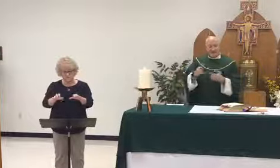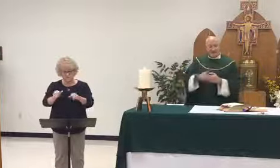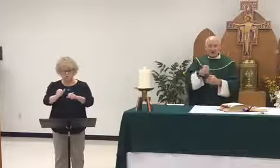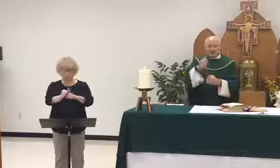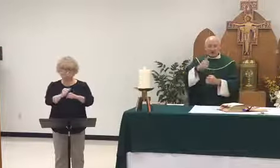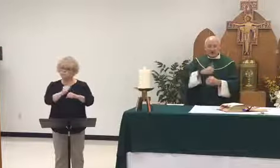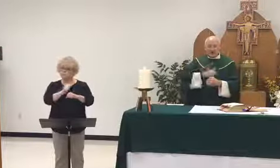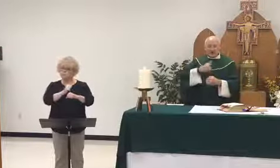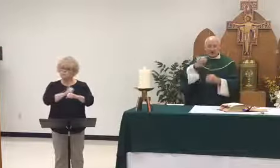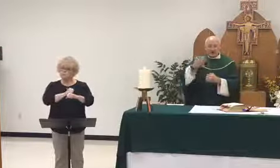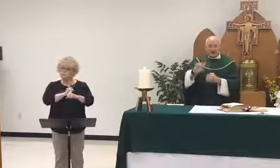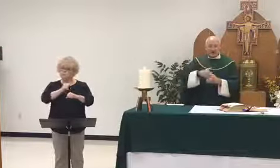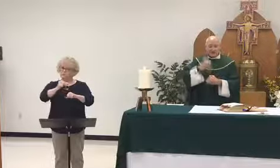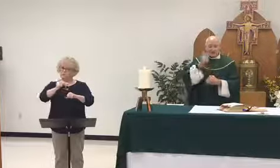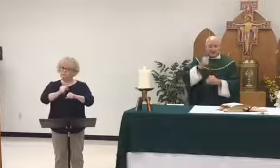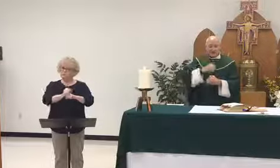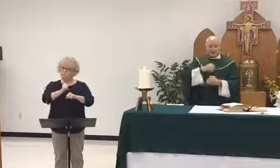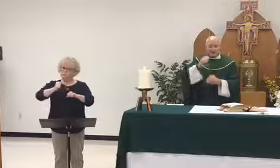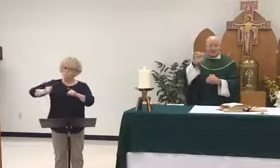do.